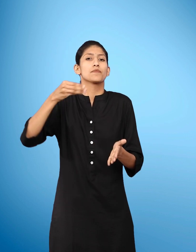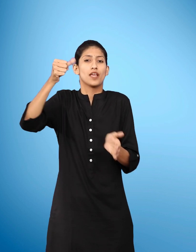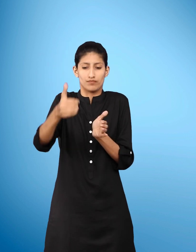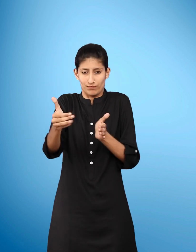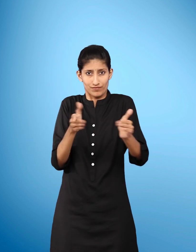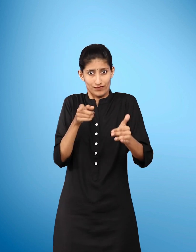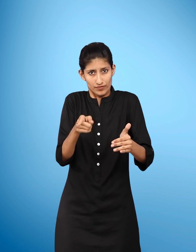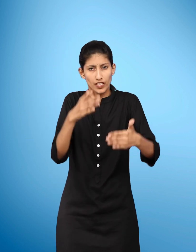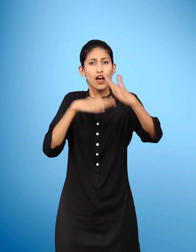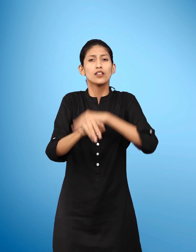the subcontinent.